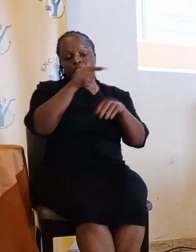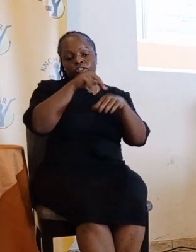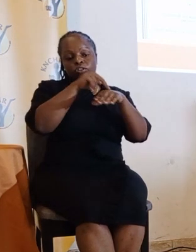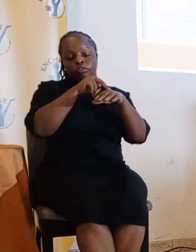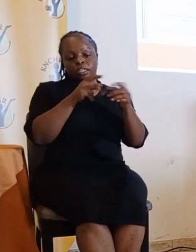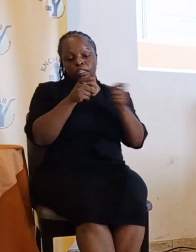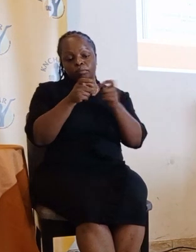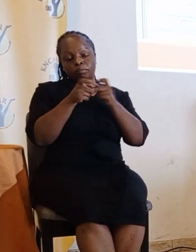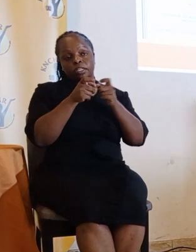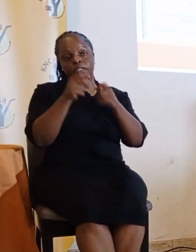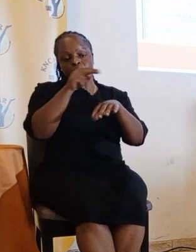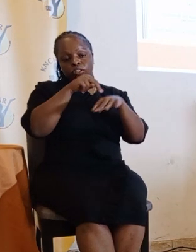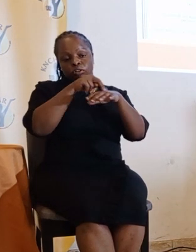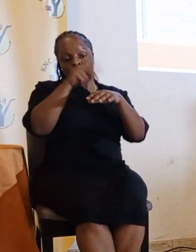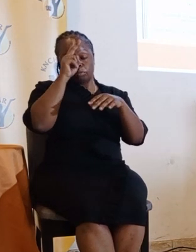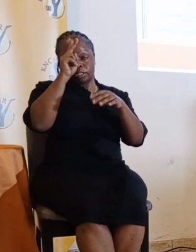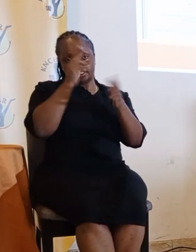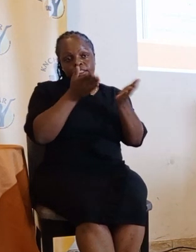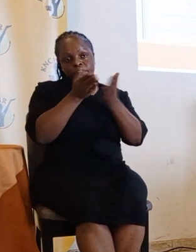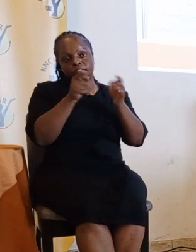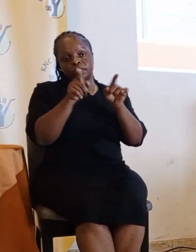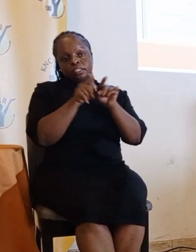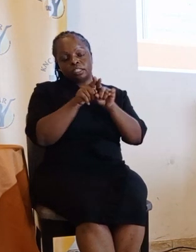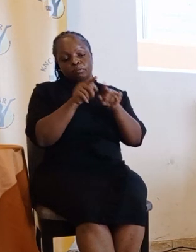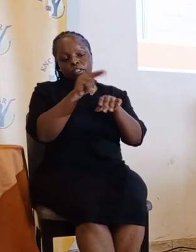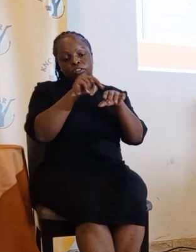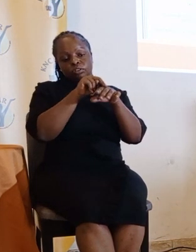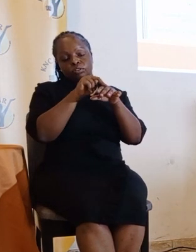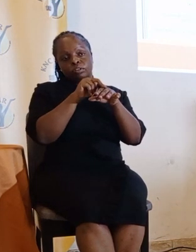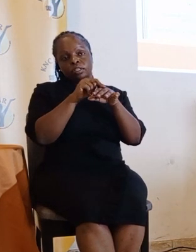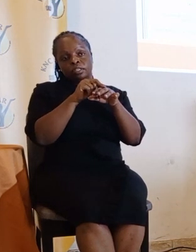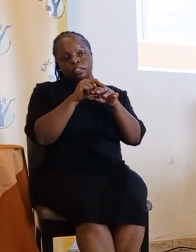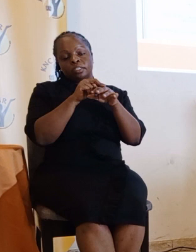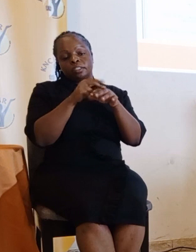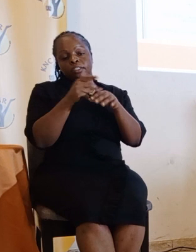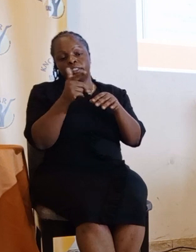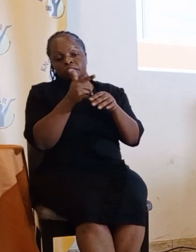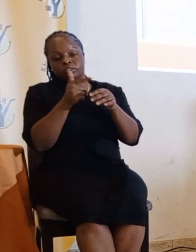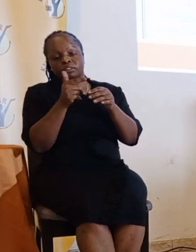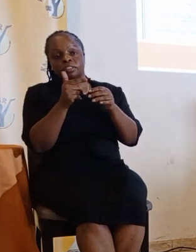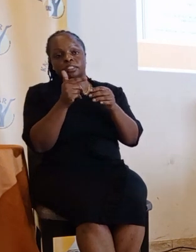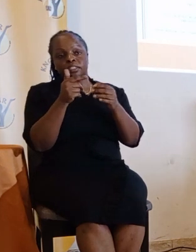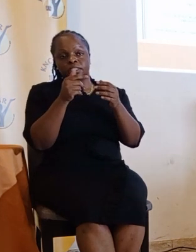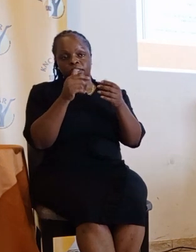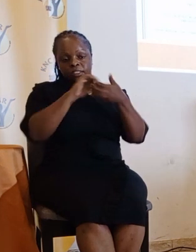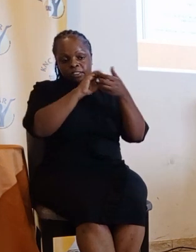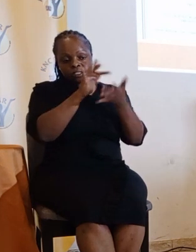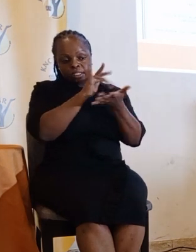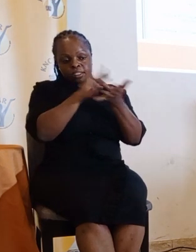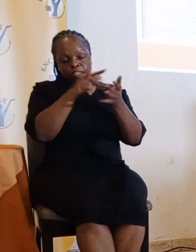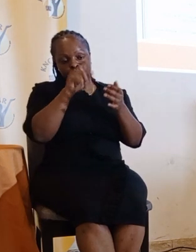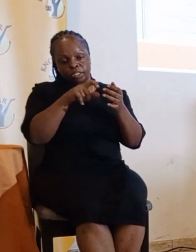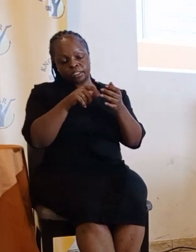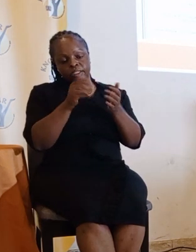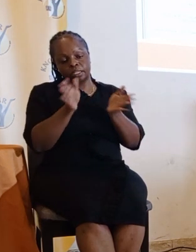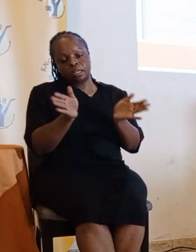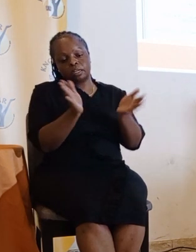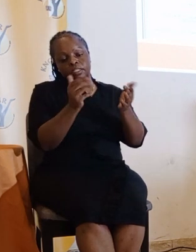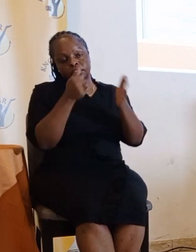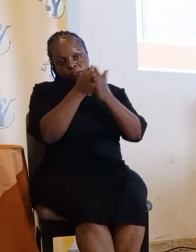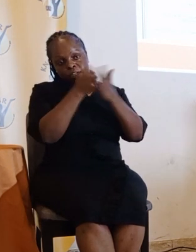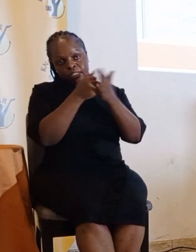Police Service, and the National Counter-Terrorism Center need to enhance the fight against terrorism